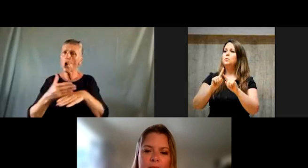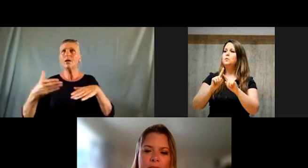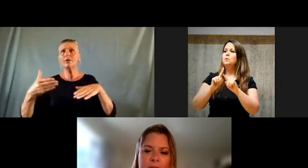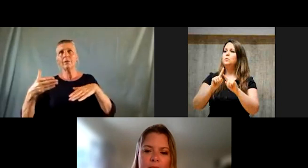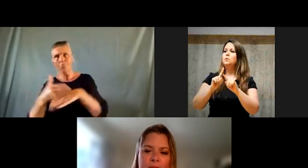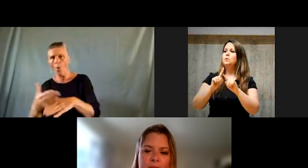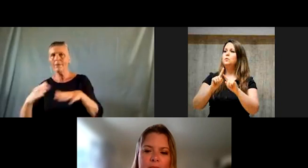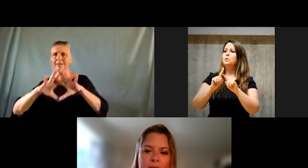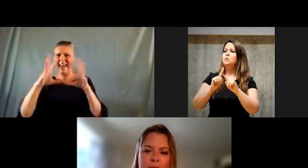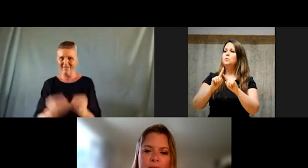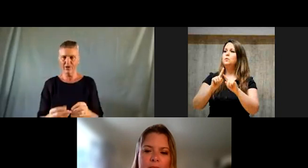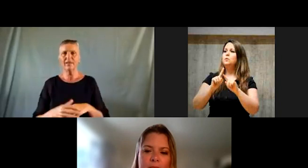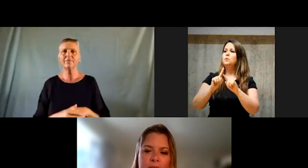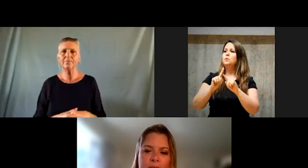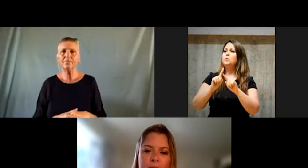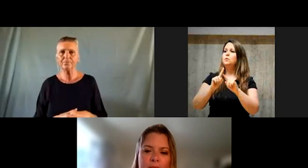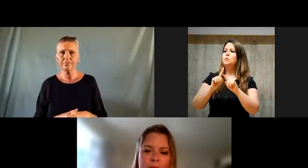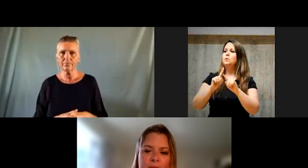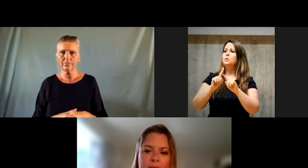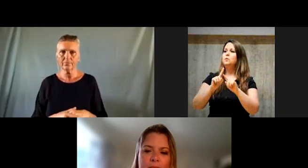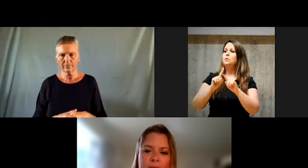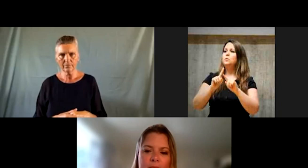everything. And it was